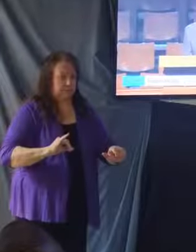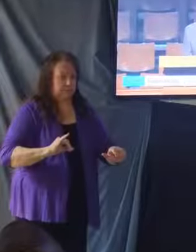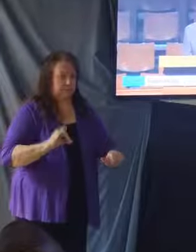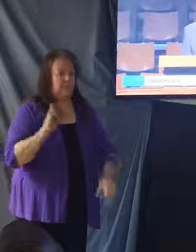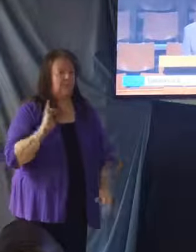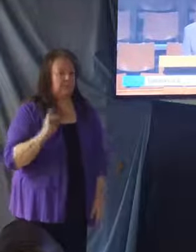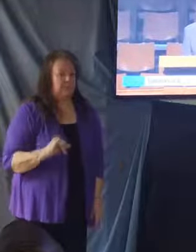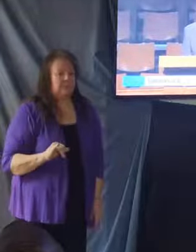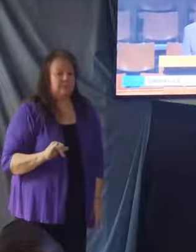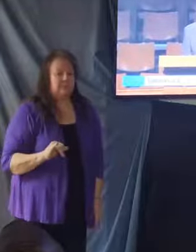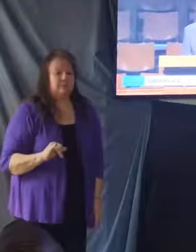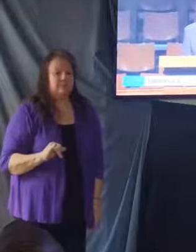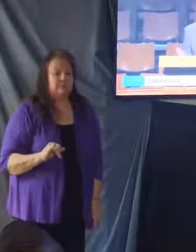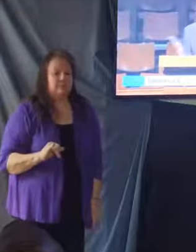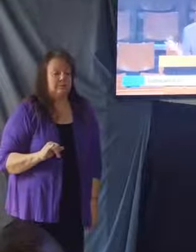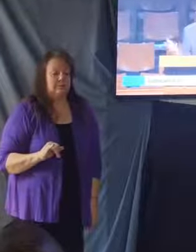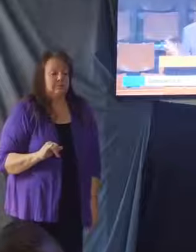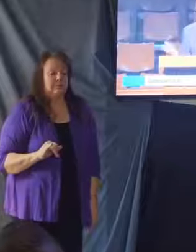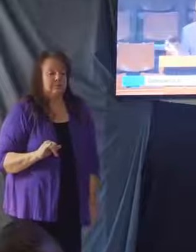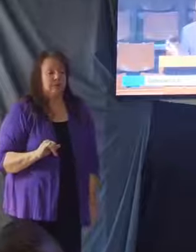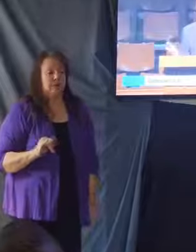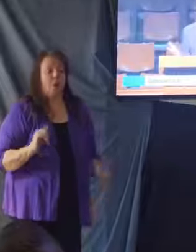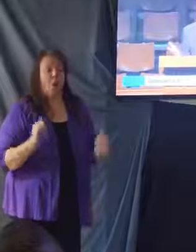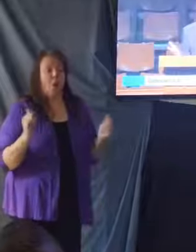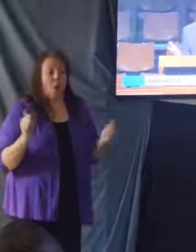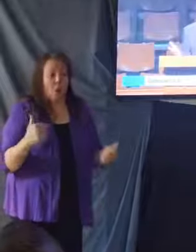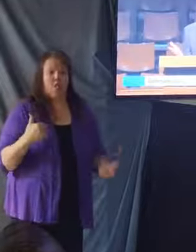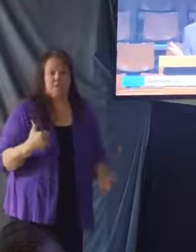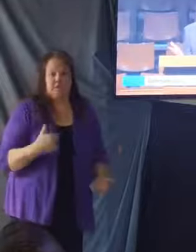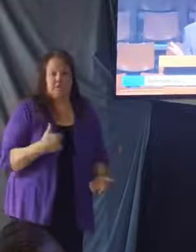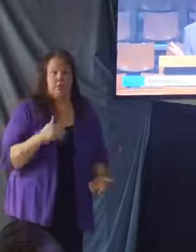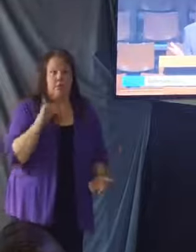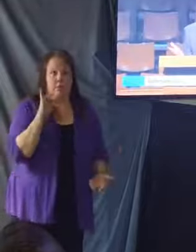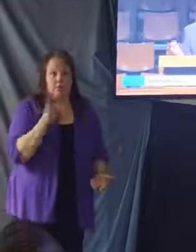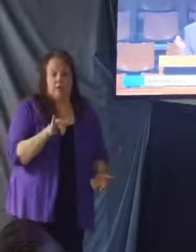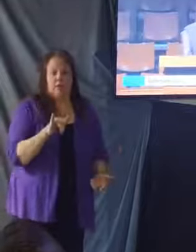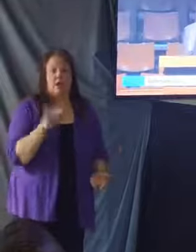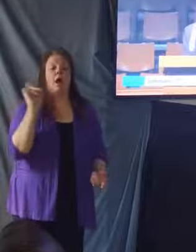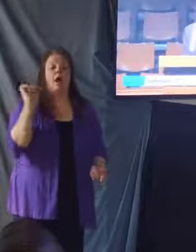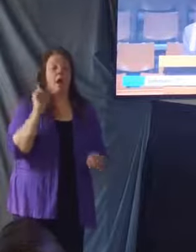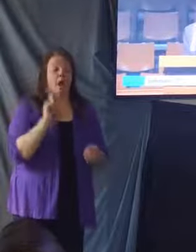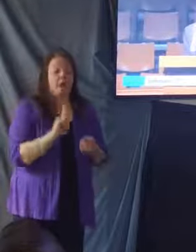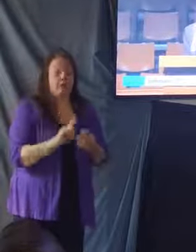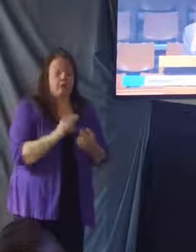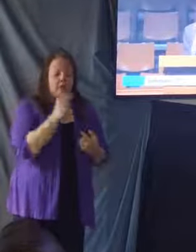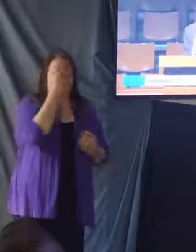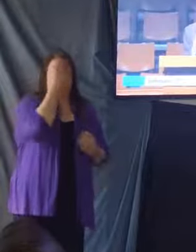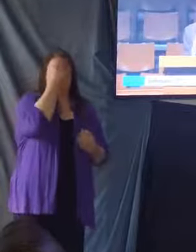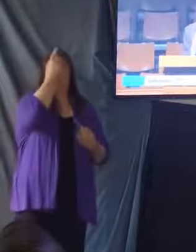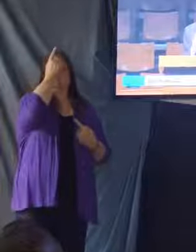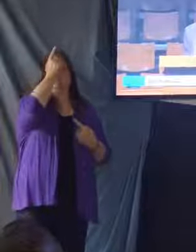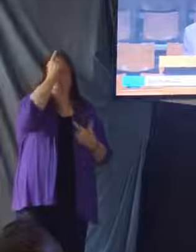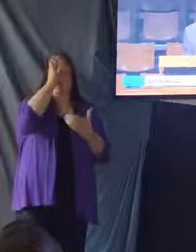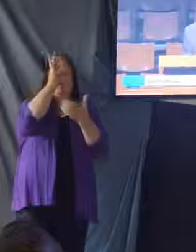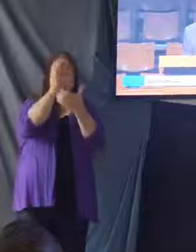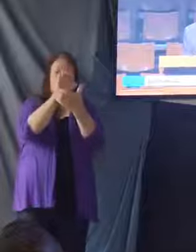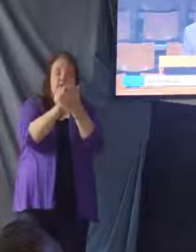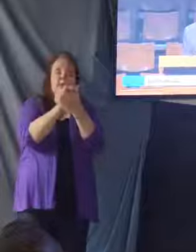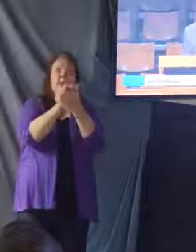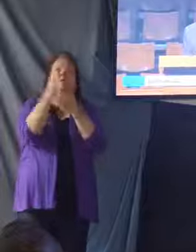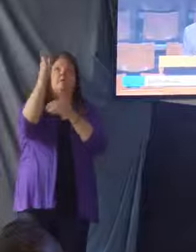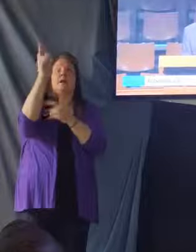That was the state. That is the state of everyone until they come to understand and believe the